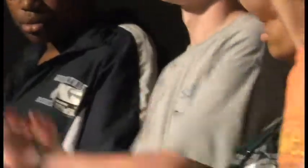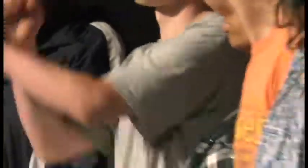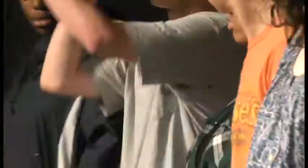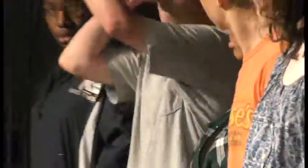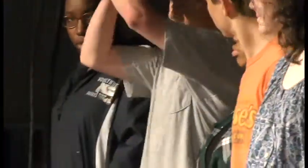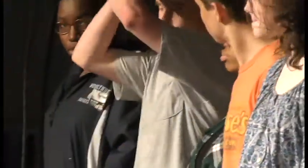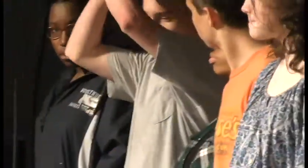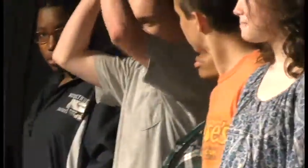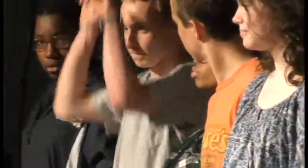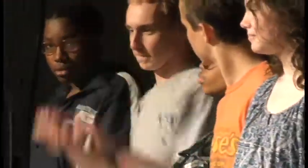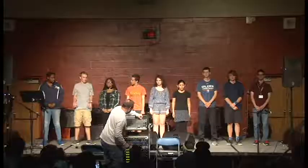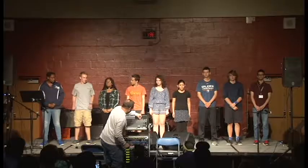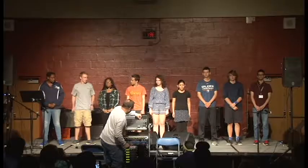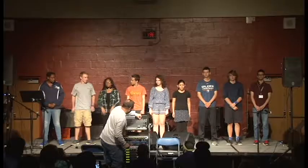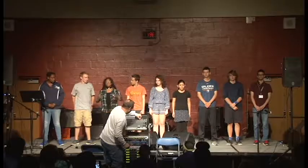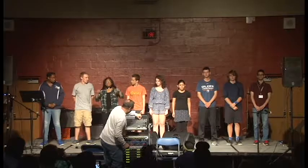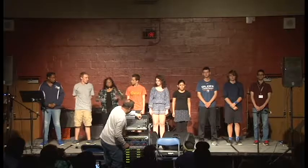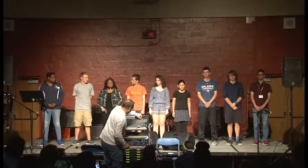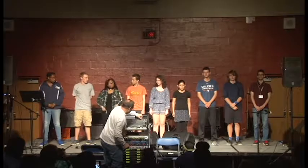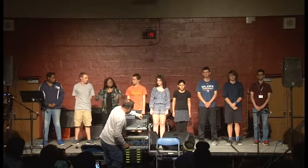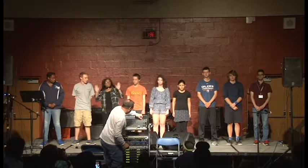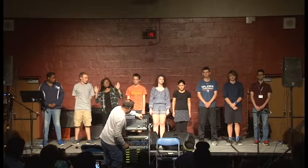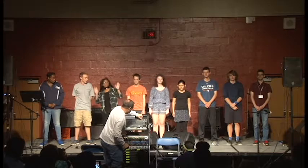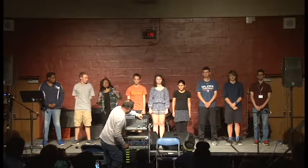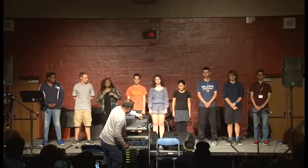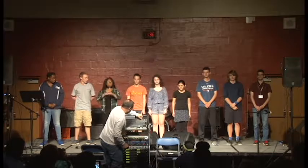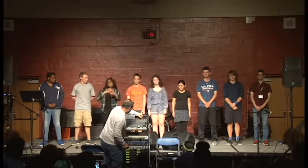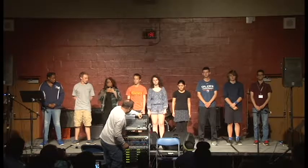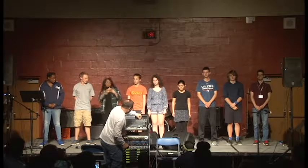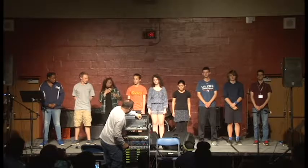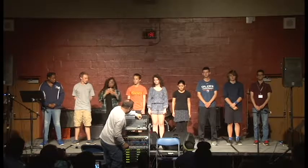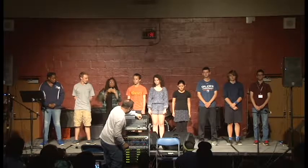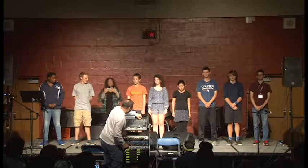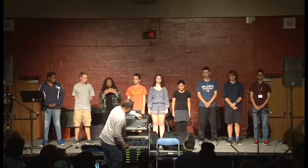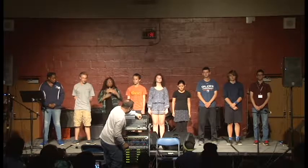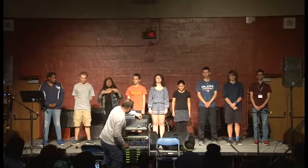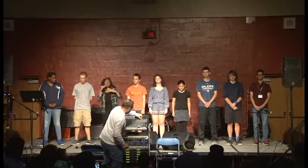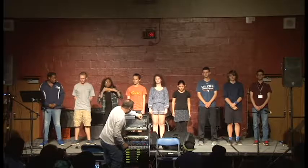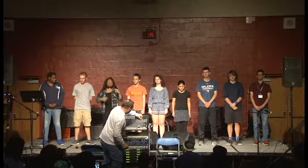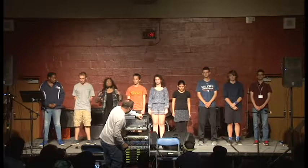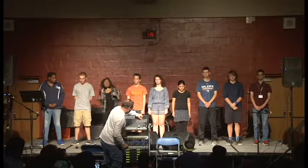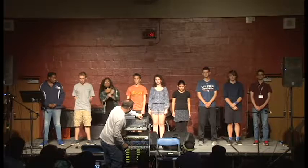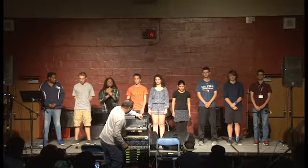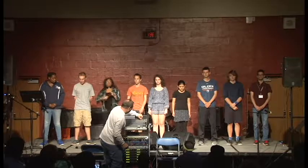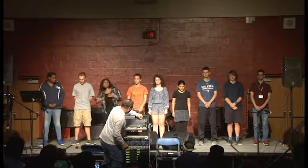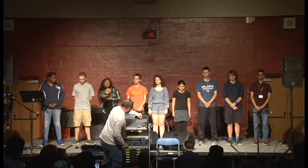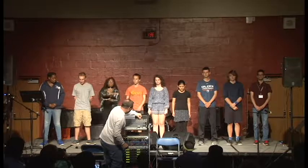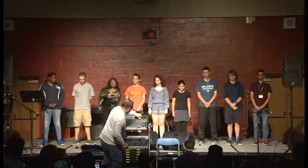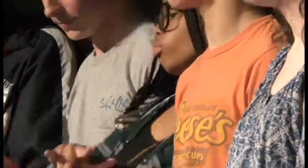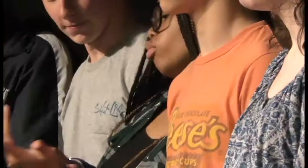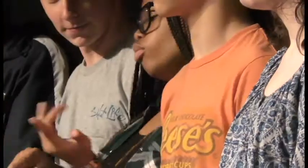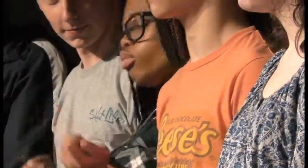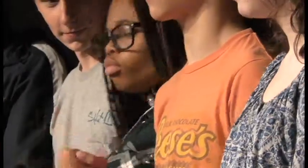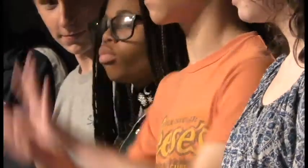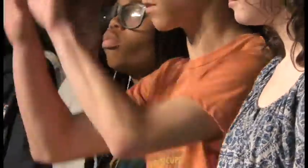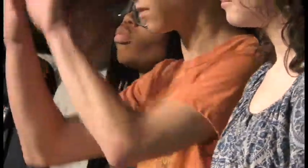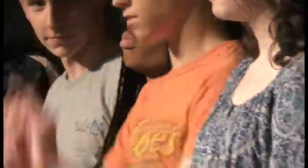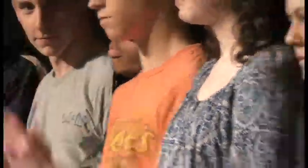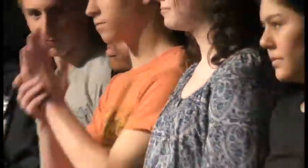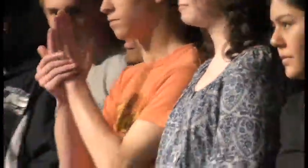You can talk a guy go banging on his door. You can throw your hands up. You can beat the clock. You can move around to me. You can break rocks. You can